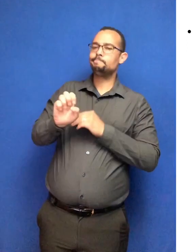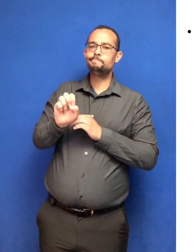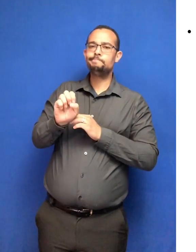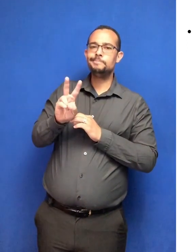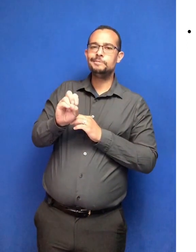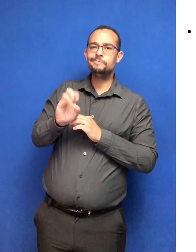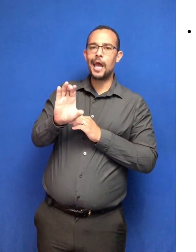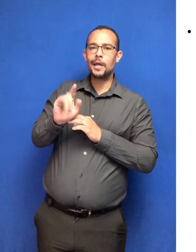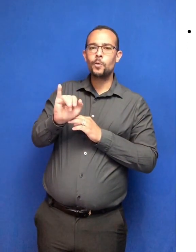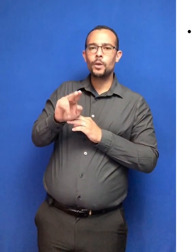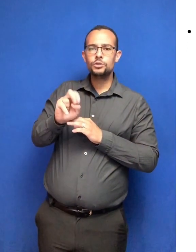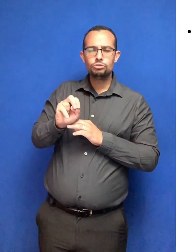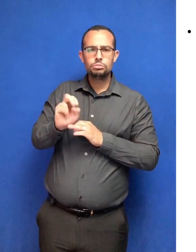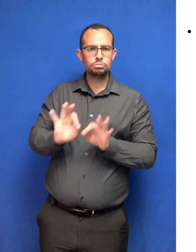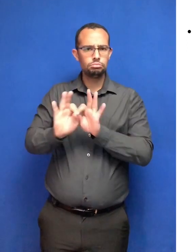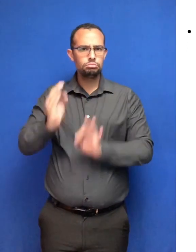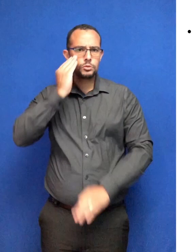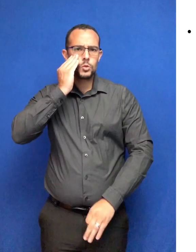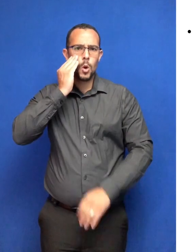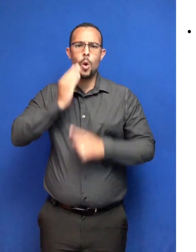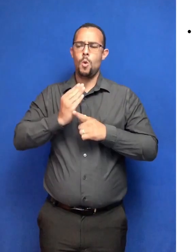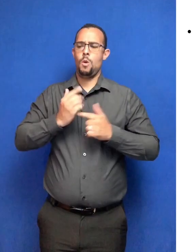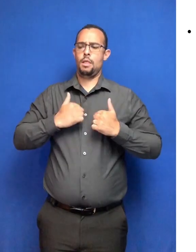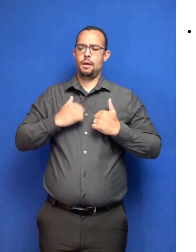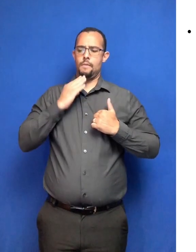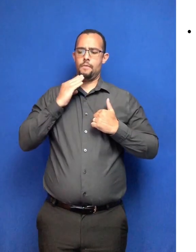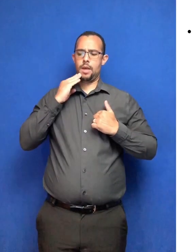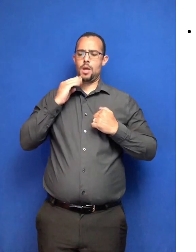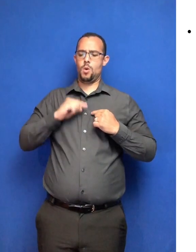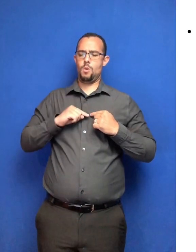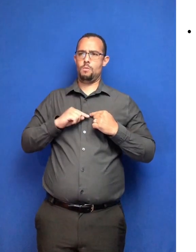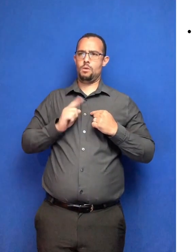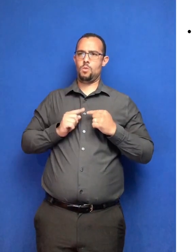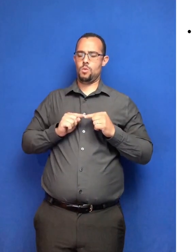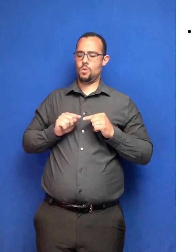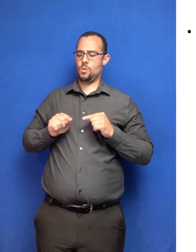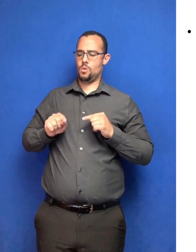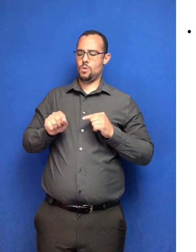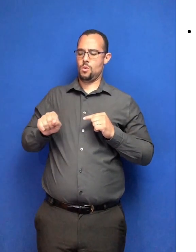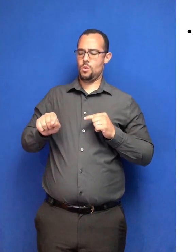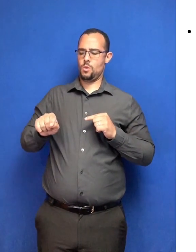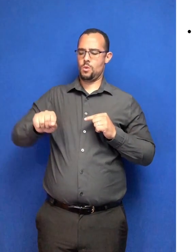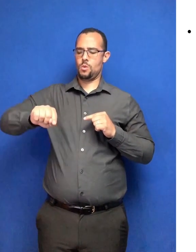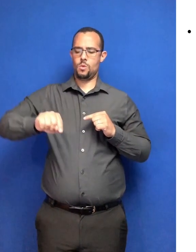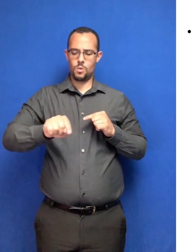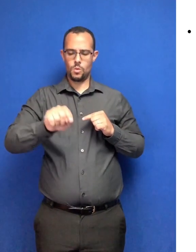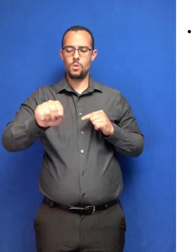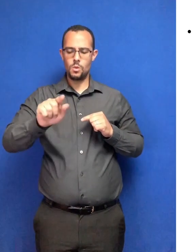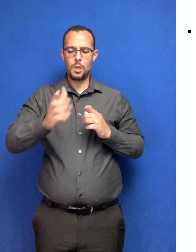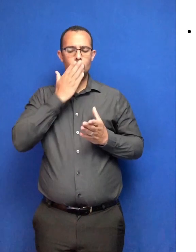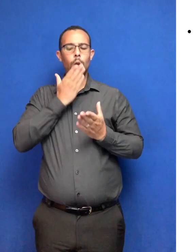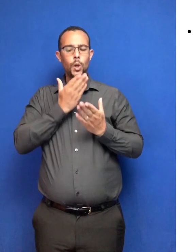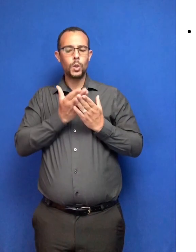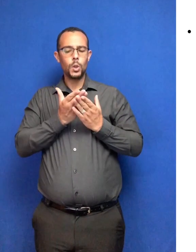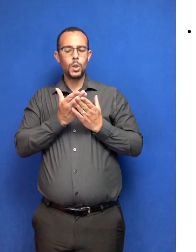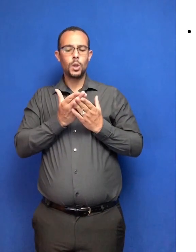can expect to be congested. Kind of plan now in the early